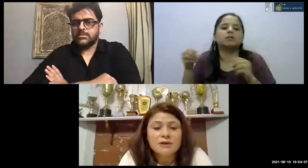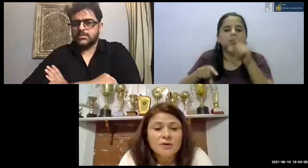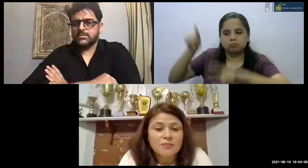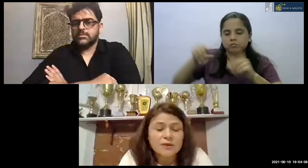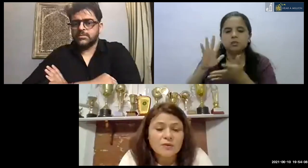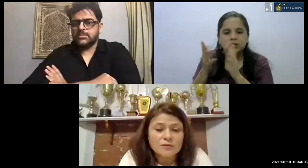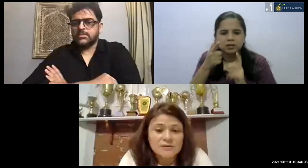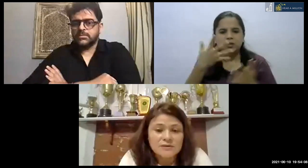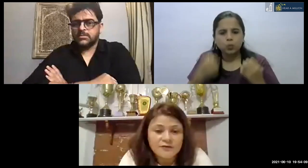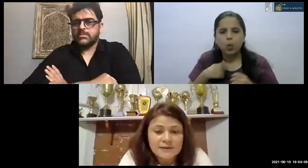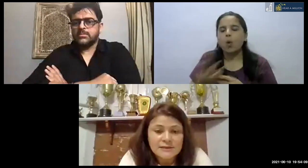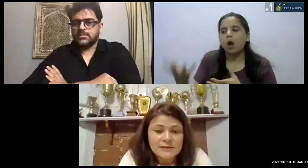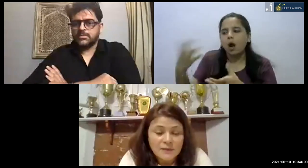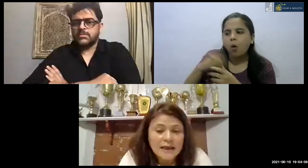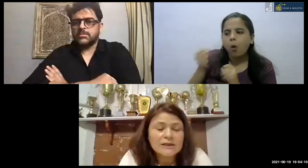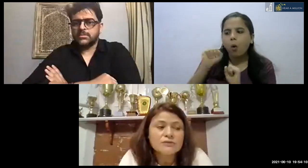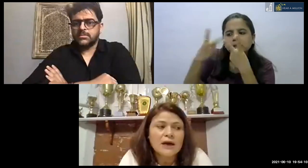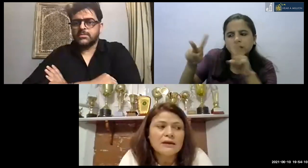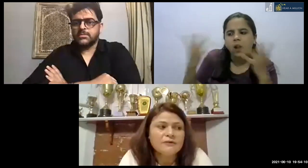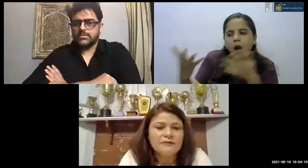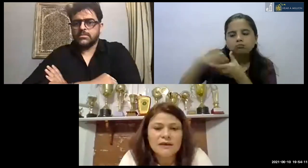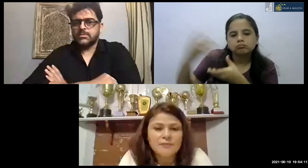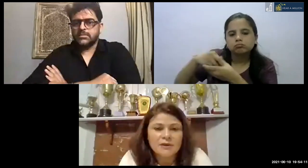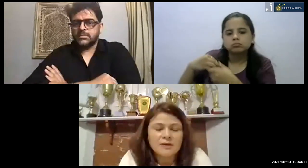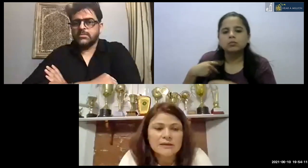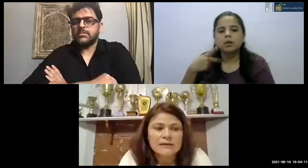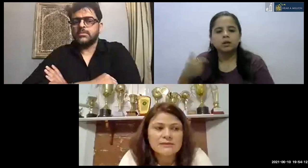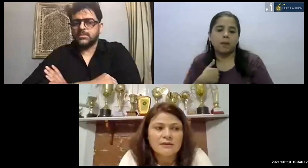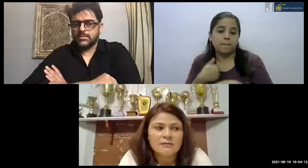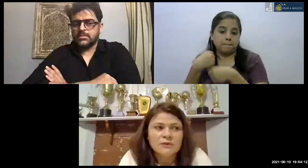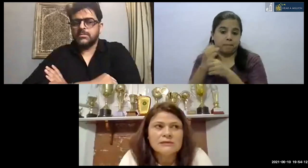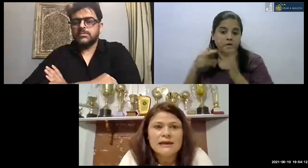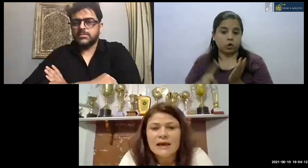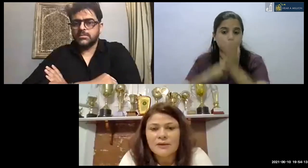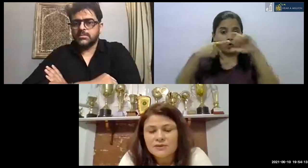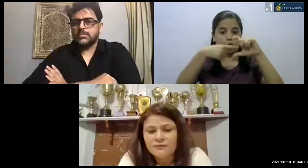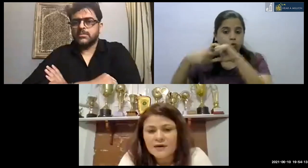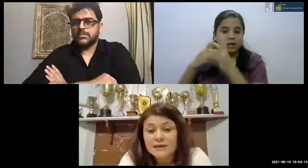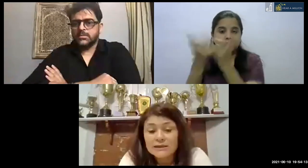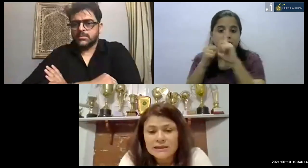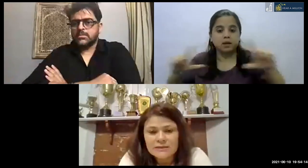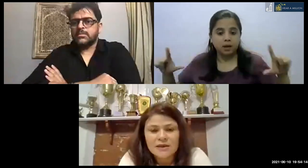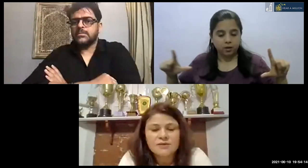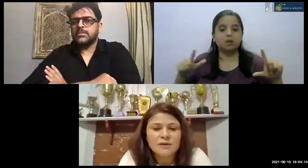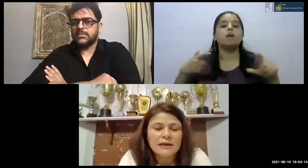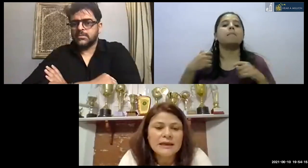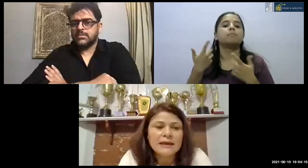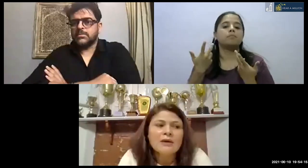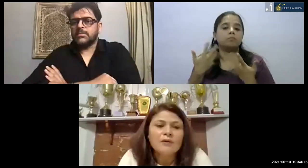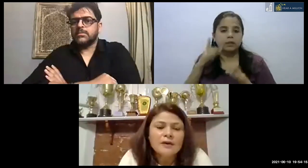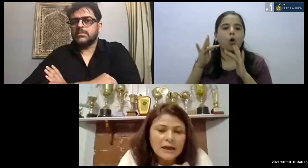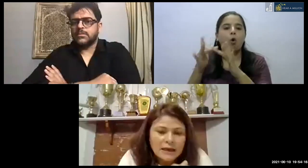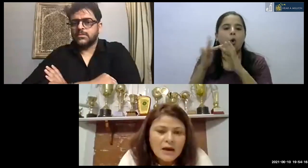try to incorporate all those differences as well. So I have developed a Northeast Sign Language Variety Database